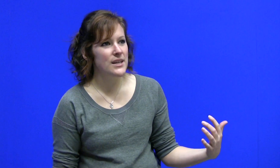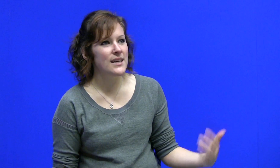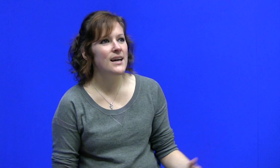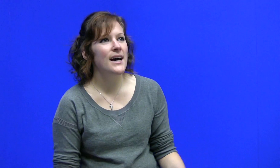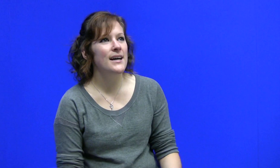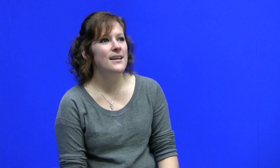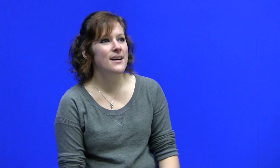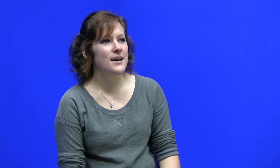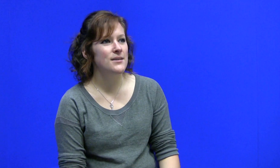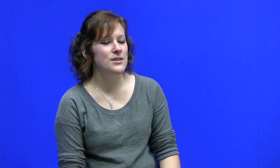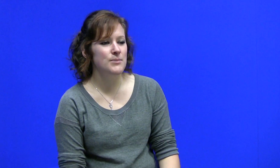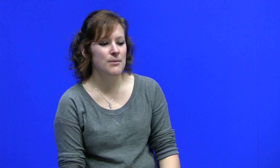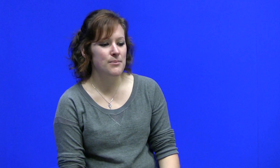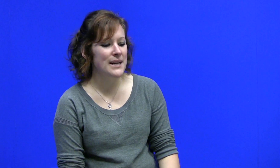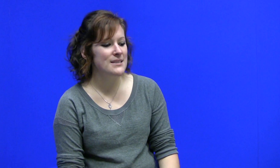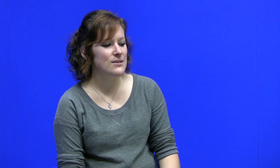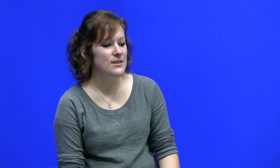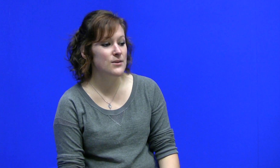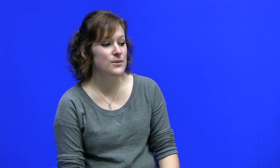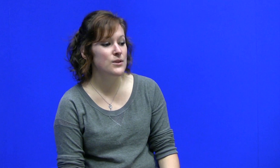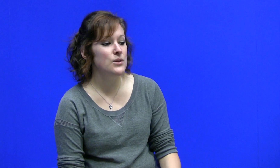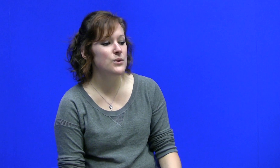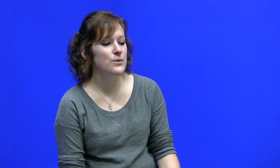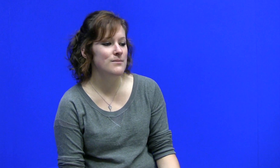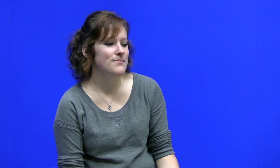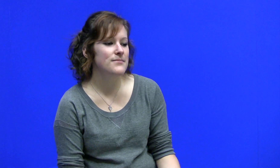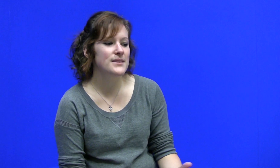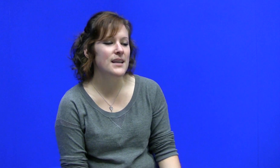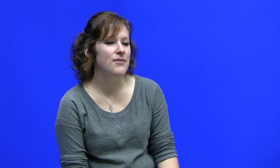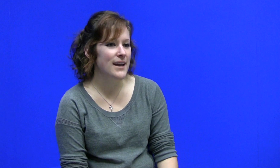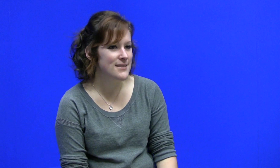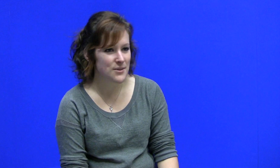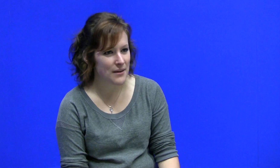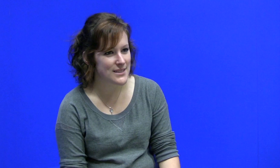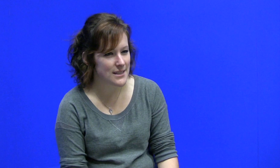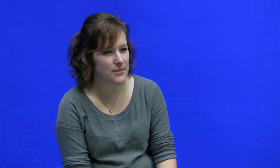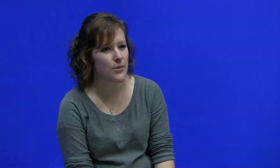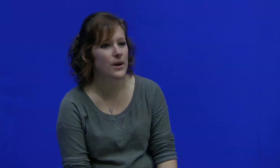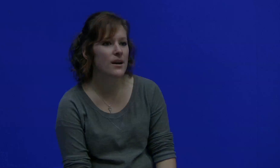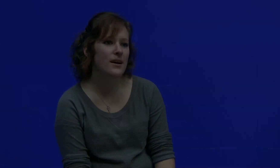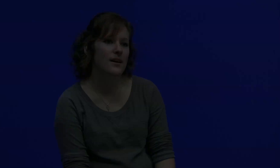community and just be able to practice your skills with a new set of hands that you haven't seen before.